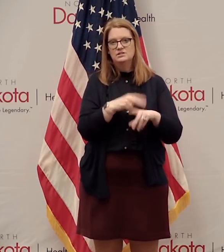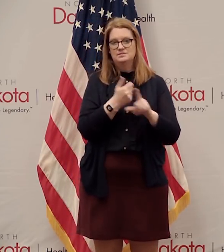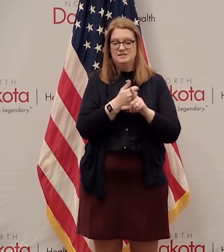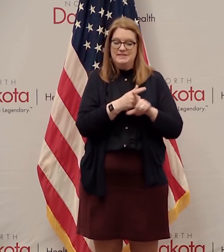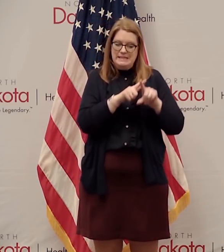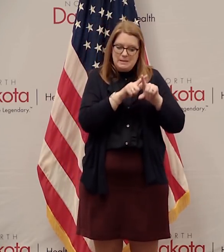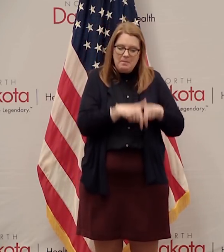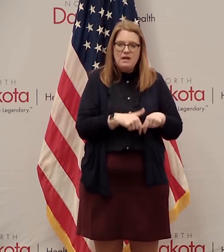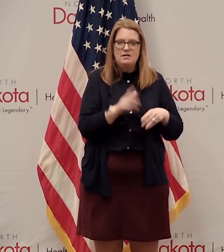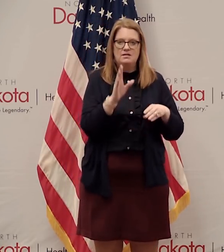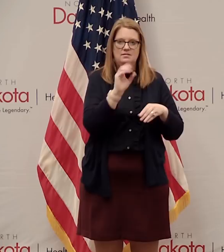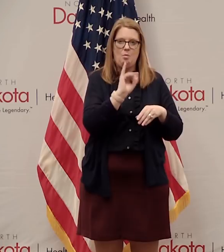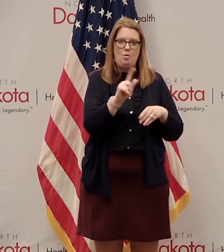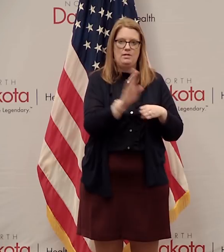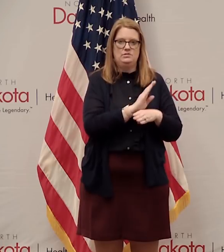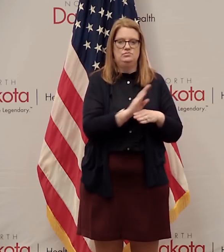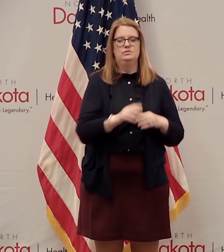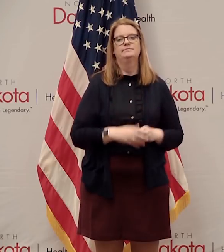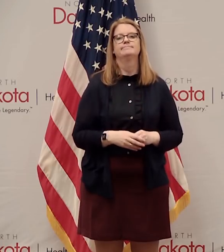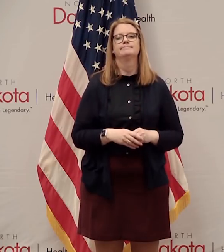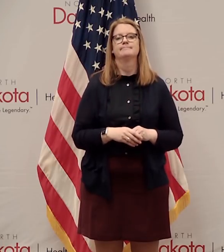that industry.